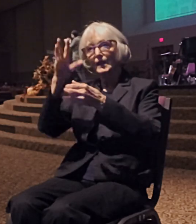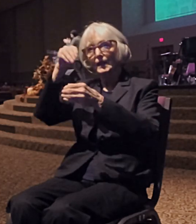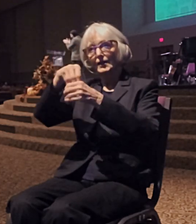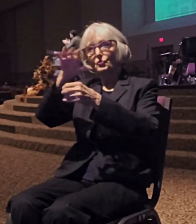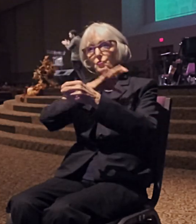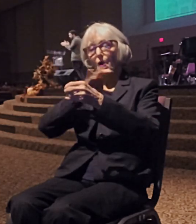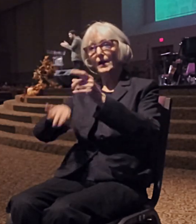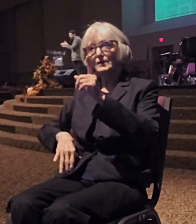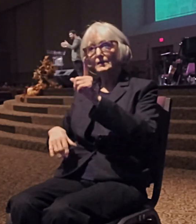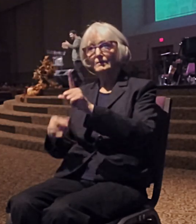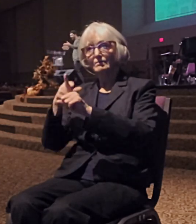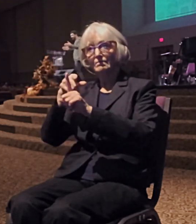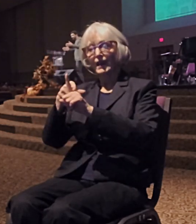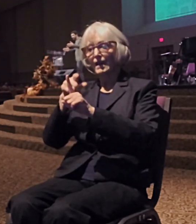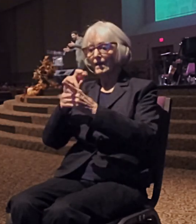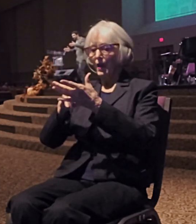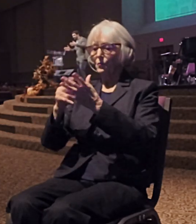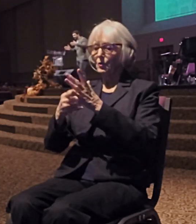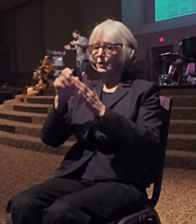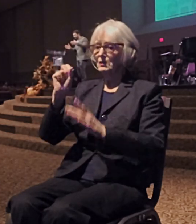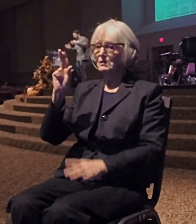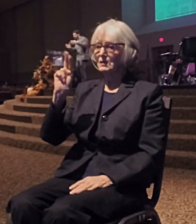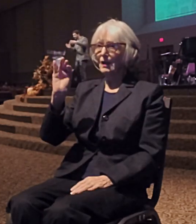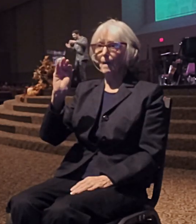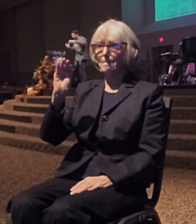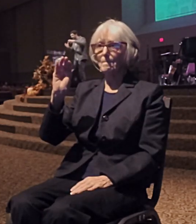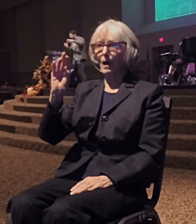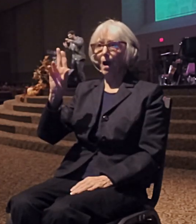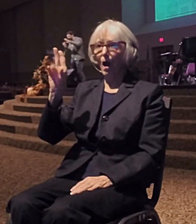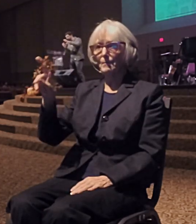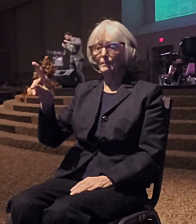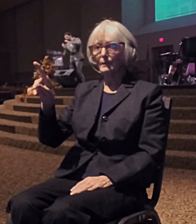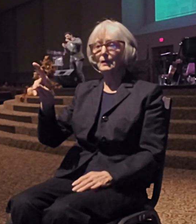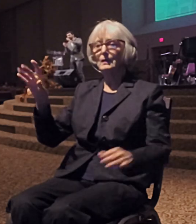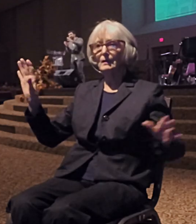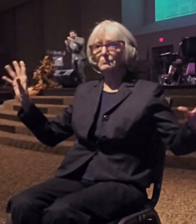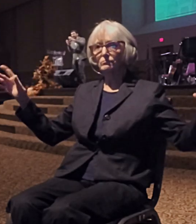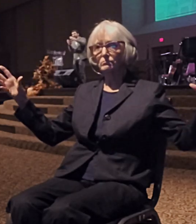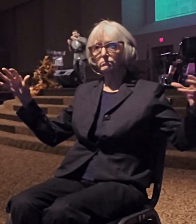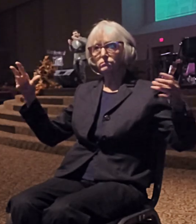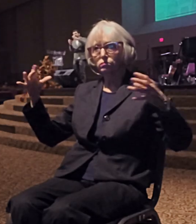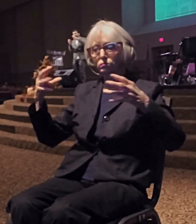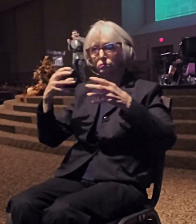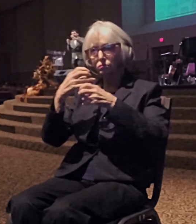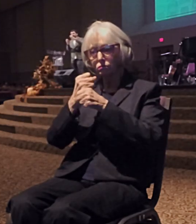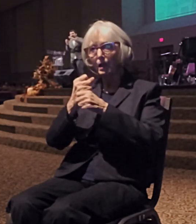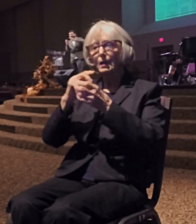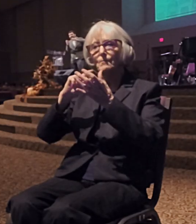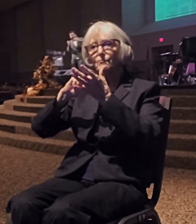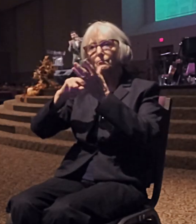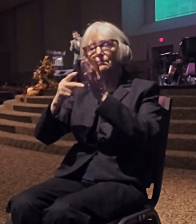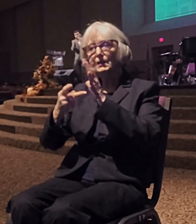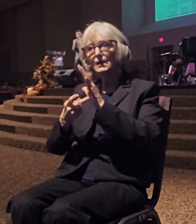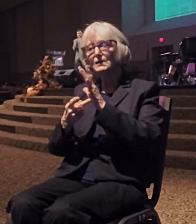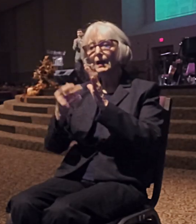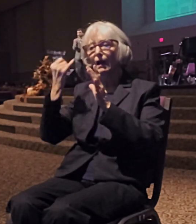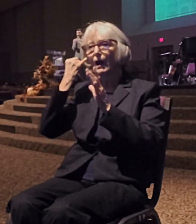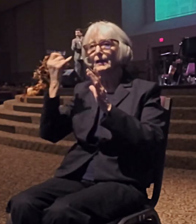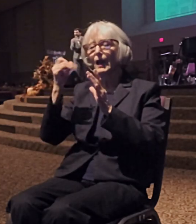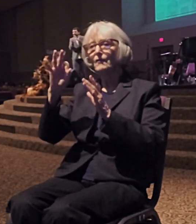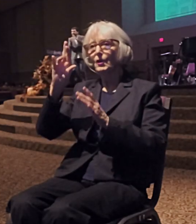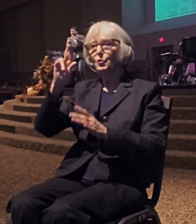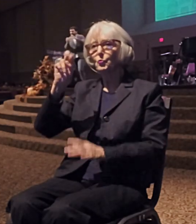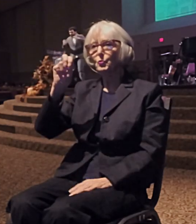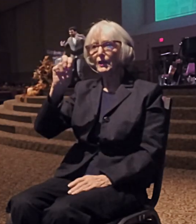I'll remind us, that term summing up, it carries with it the idea of